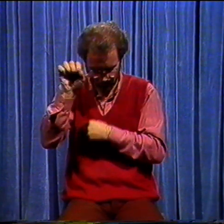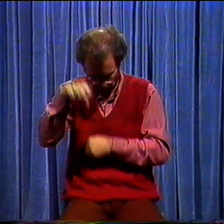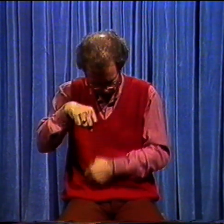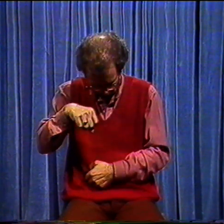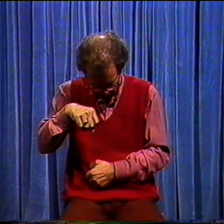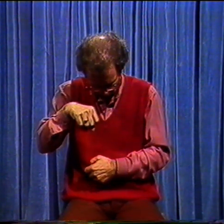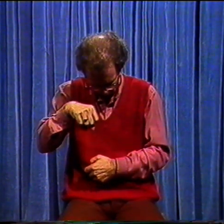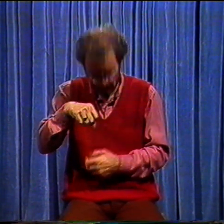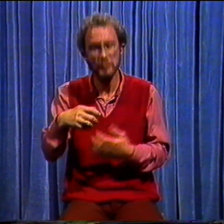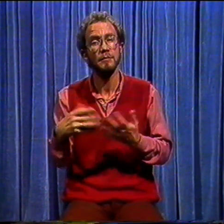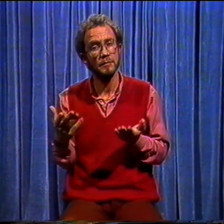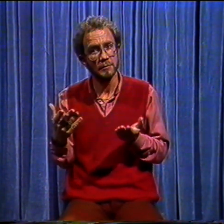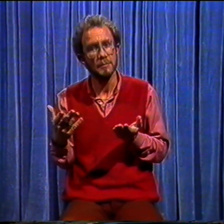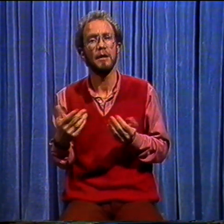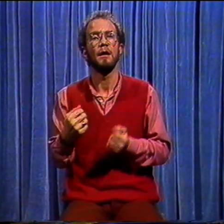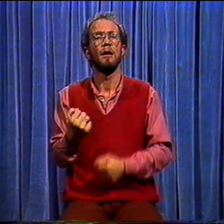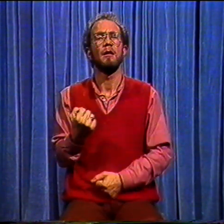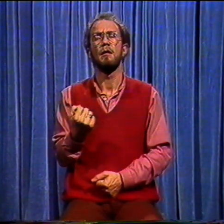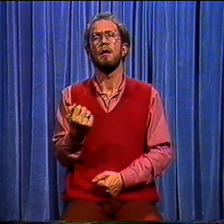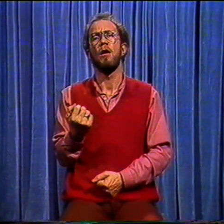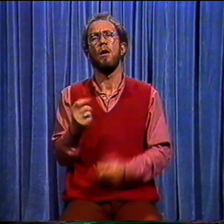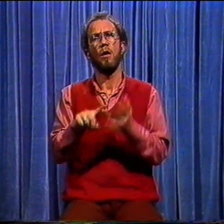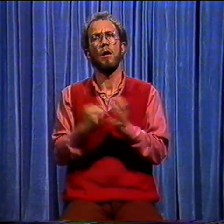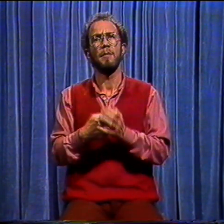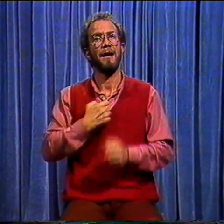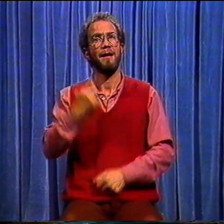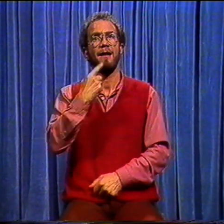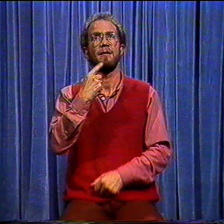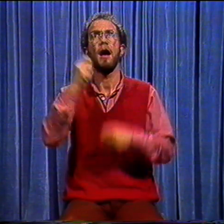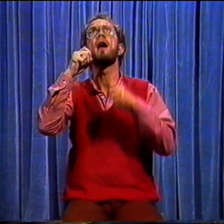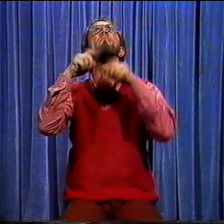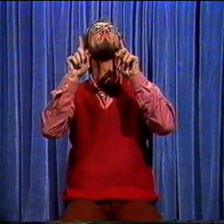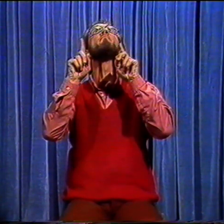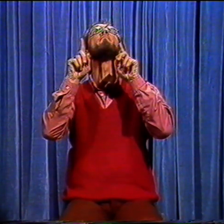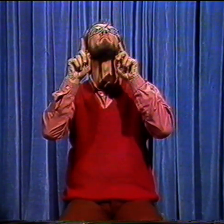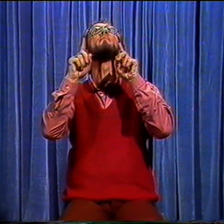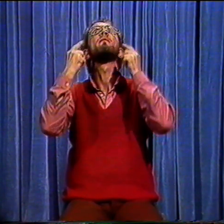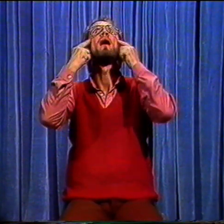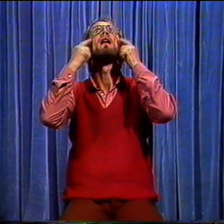Or my head up my eyes up,